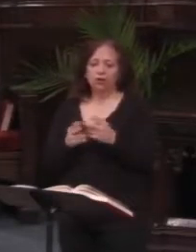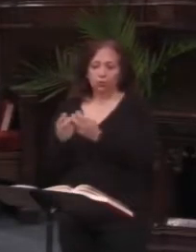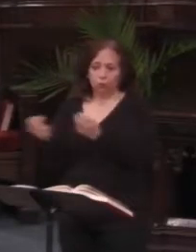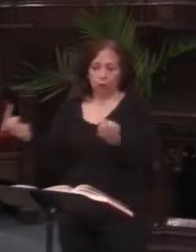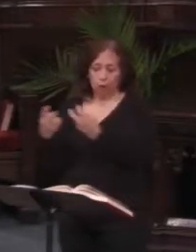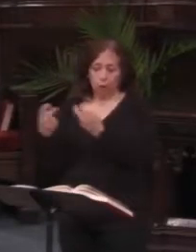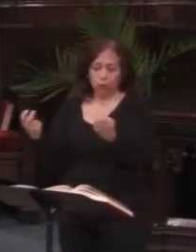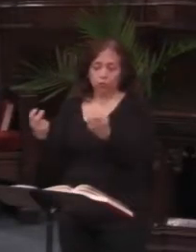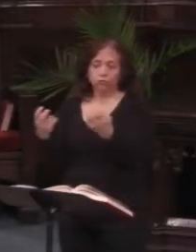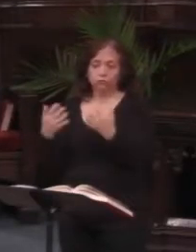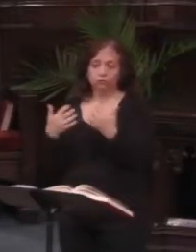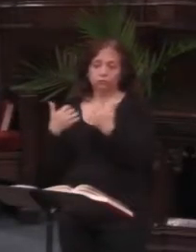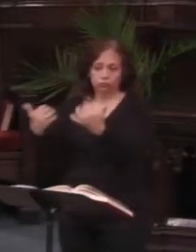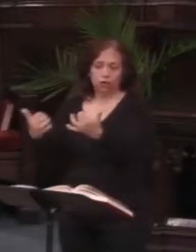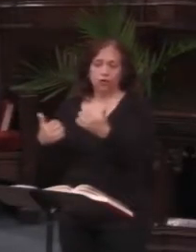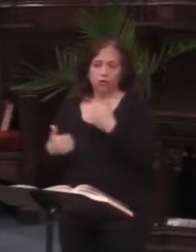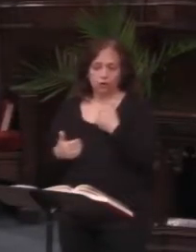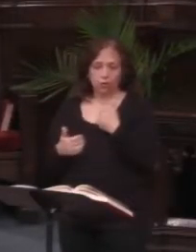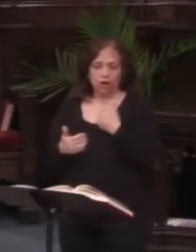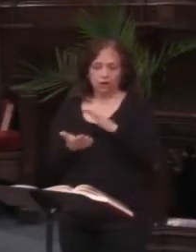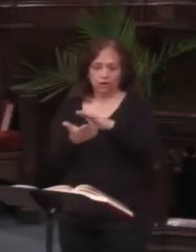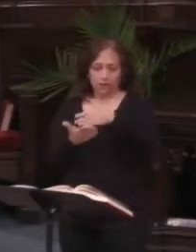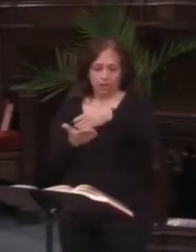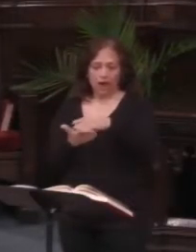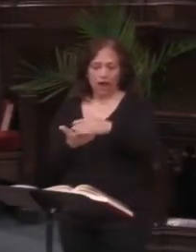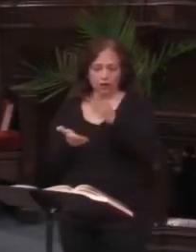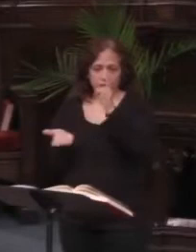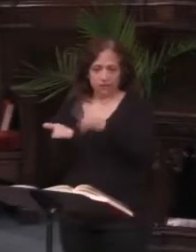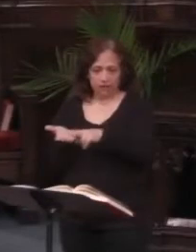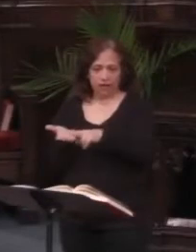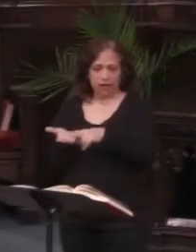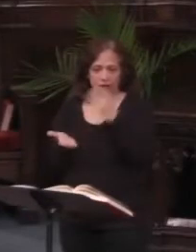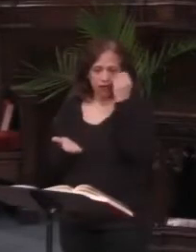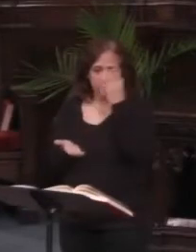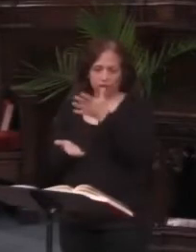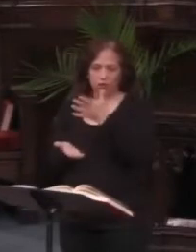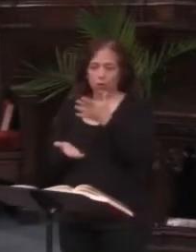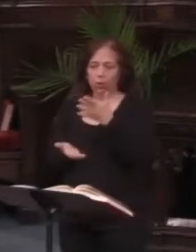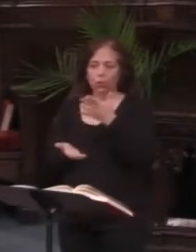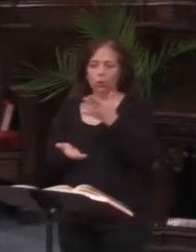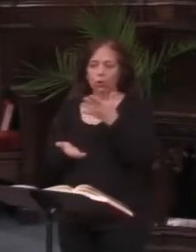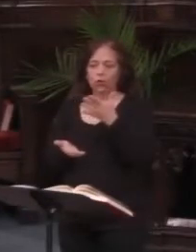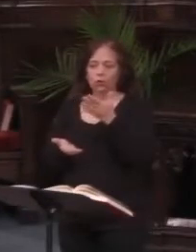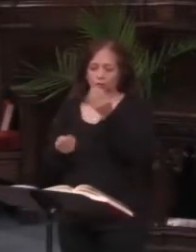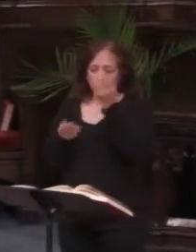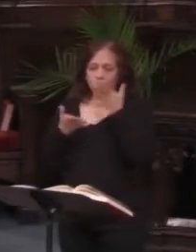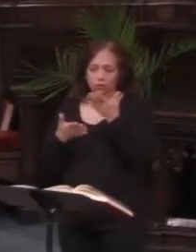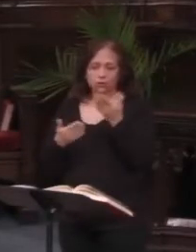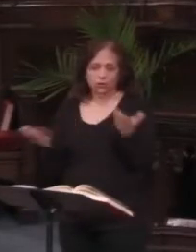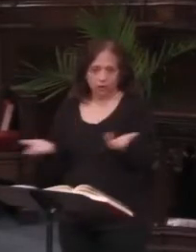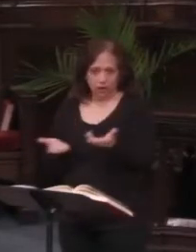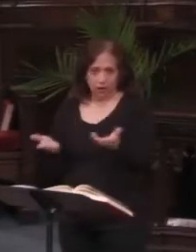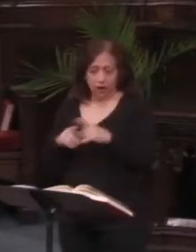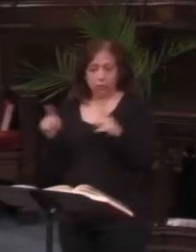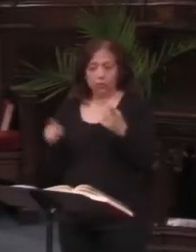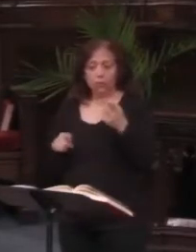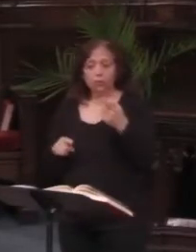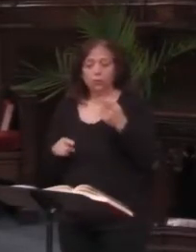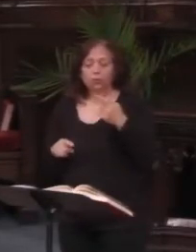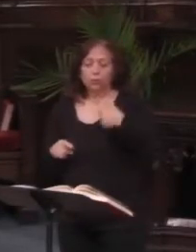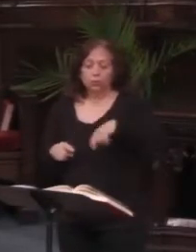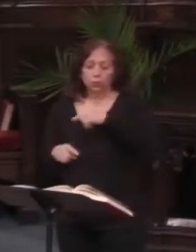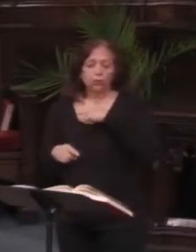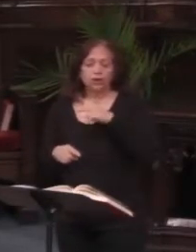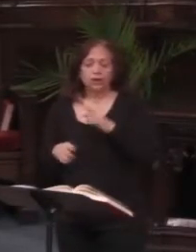this welcome time, we invite you to sign in, let us know that you're here. Well, we've developed a